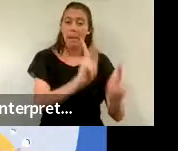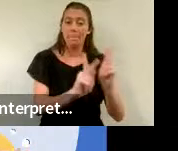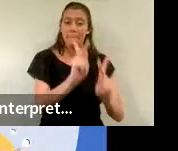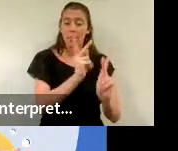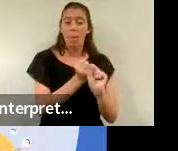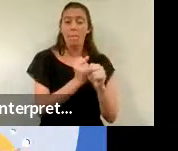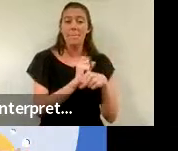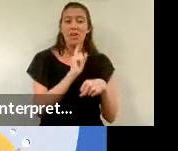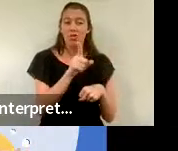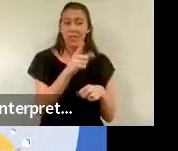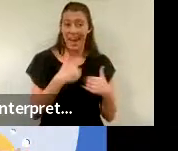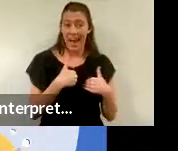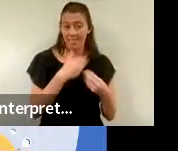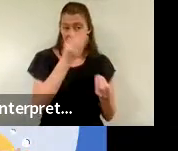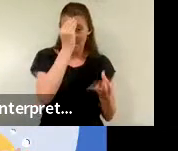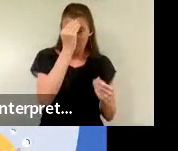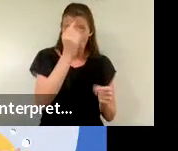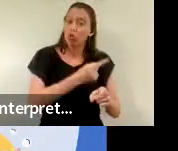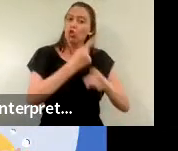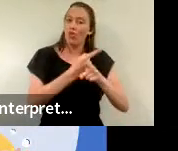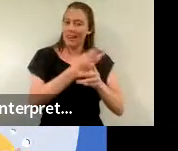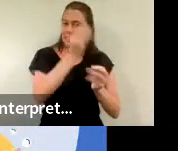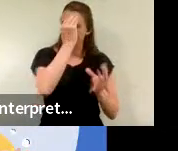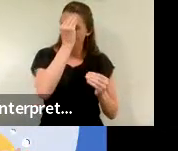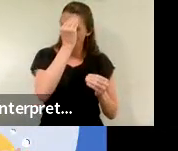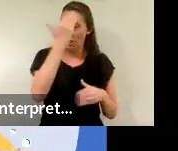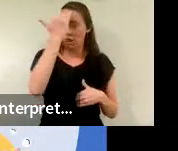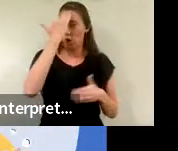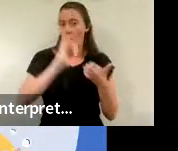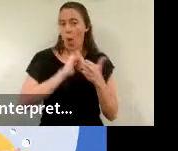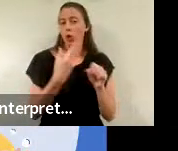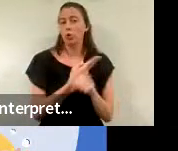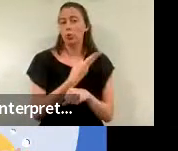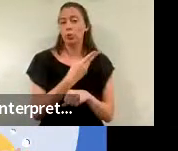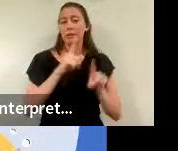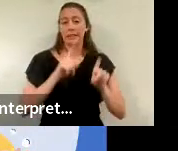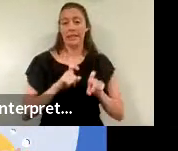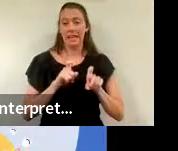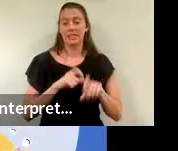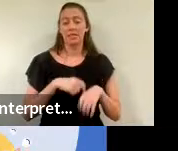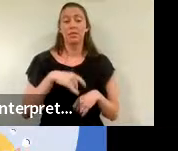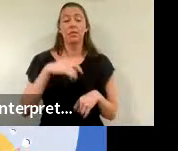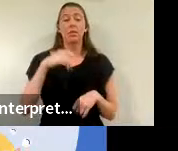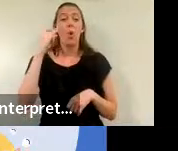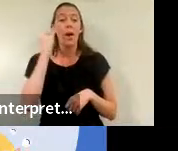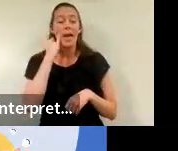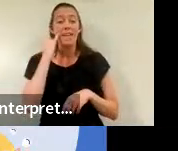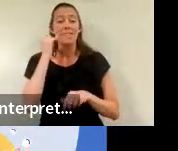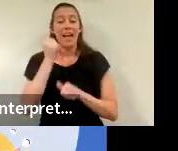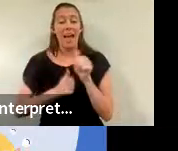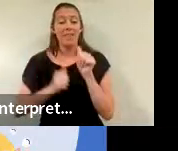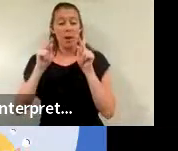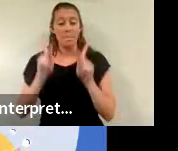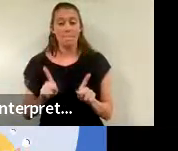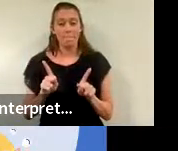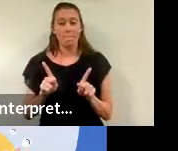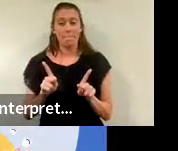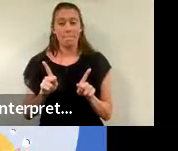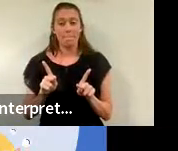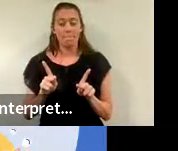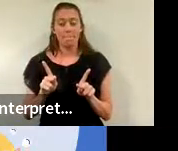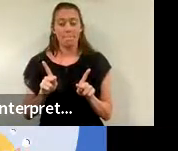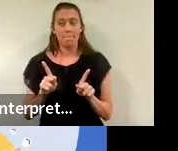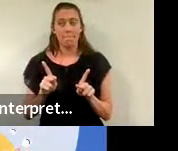how to use it well. I figure if every person on the planet can know 6 to 13 different kinds